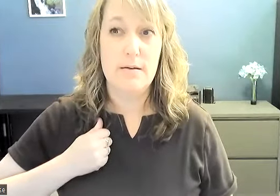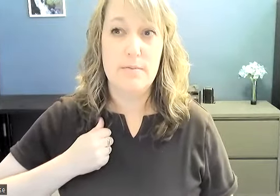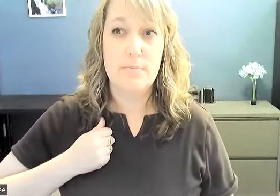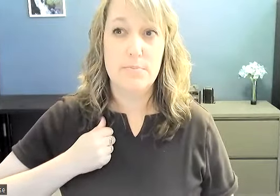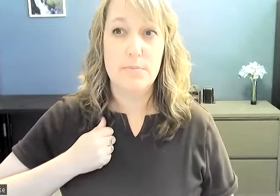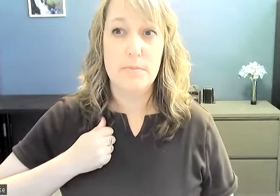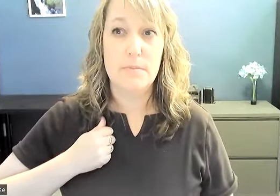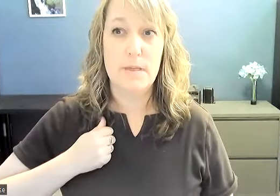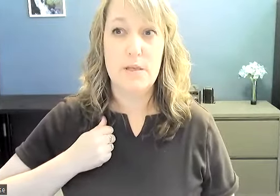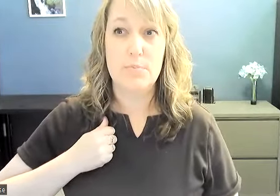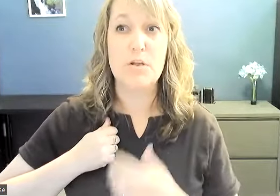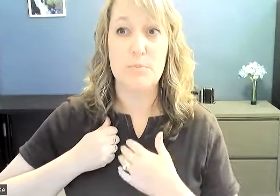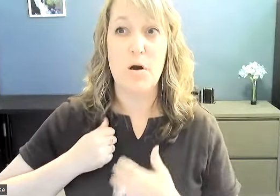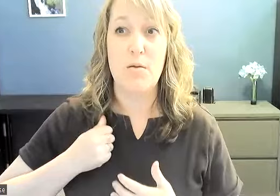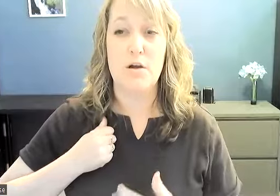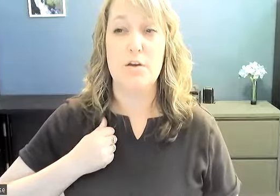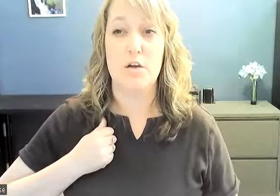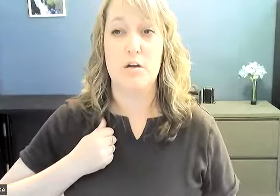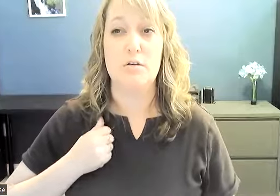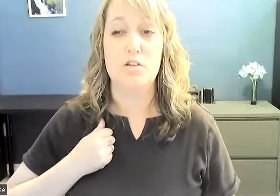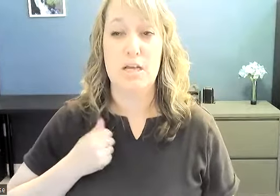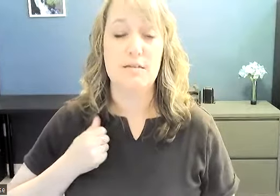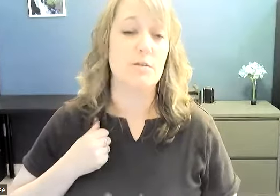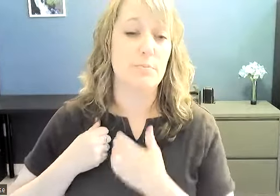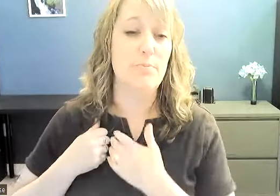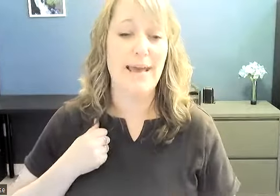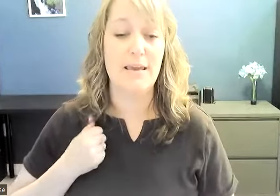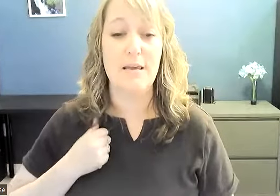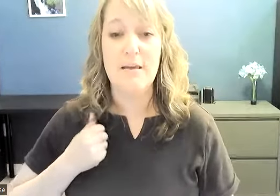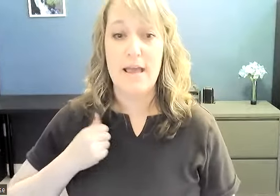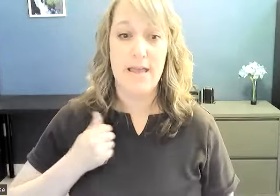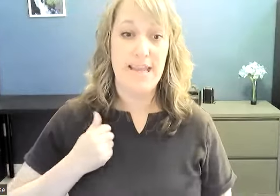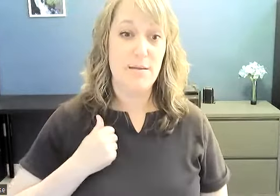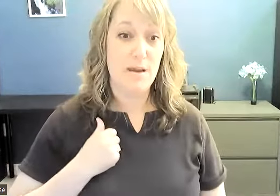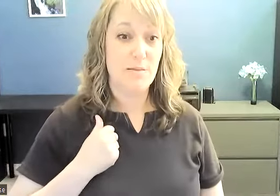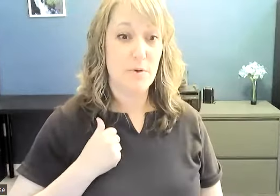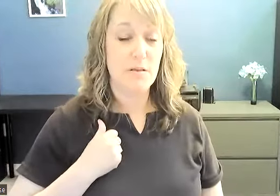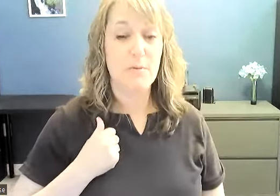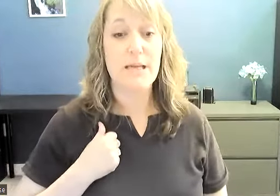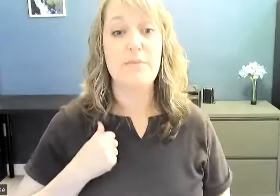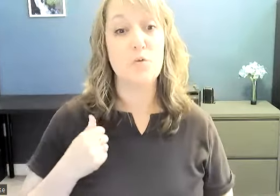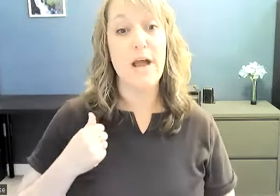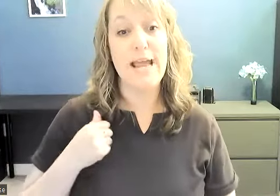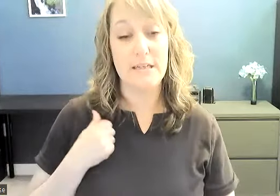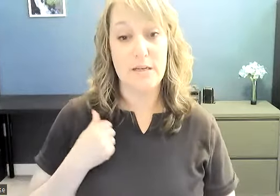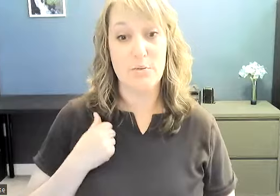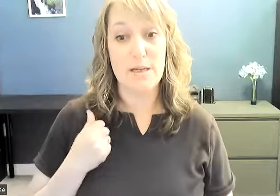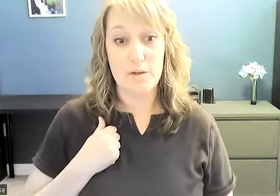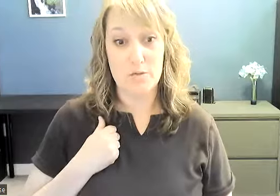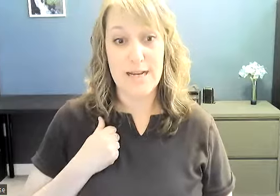And you put your palm on your chest, your pec, and hit it back and forth a little bit. If you're right-handed, it'll be on your right